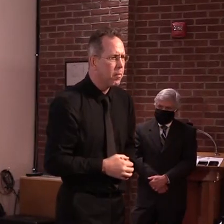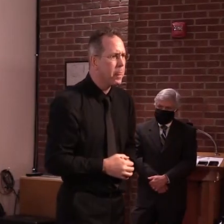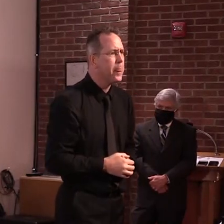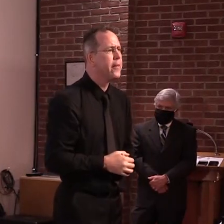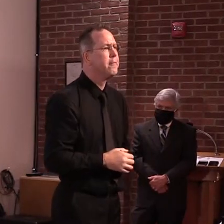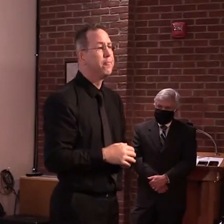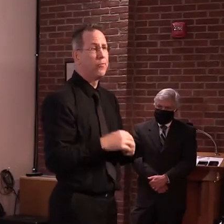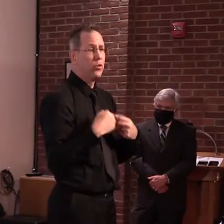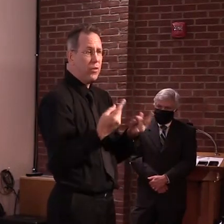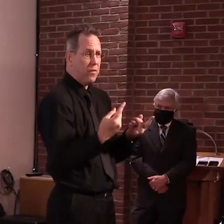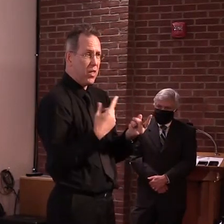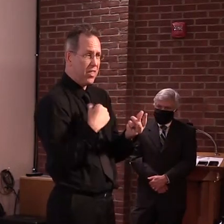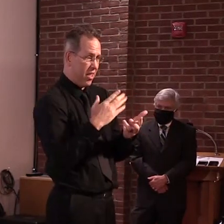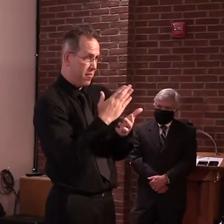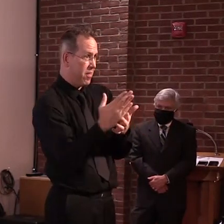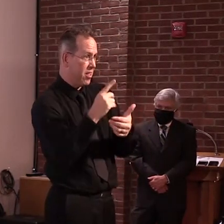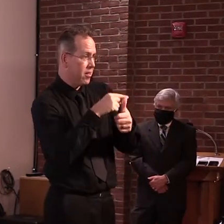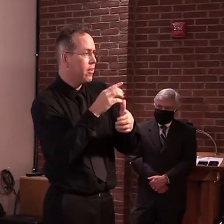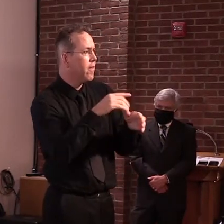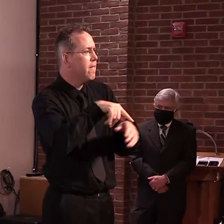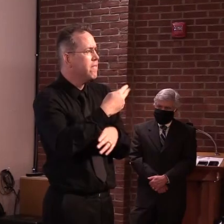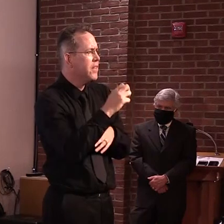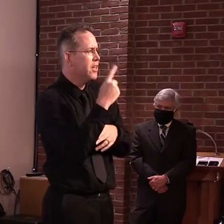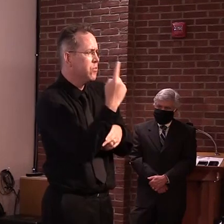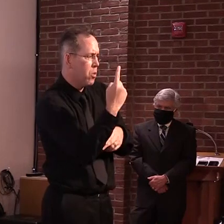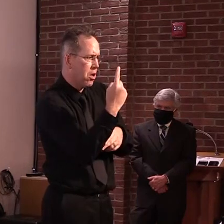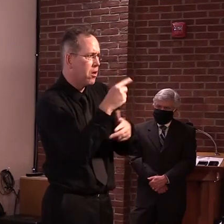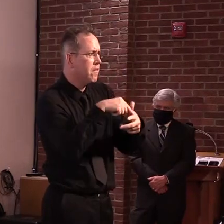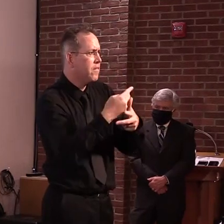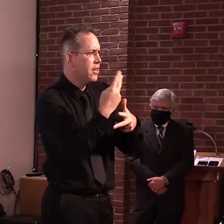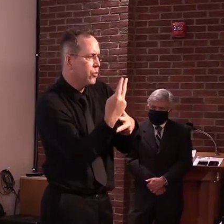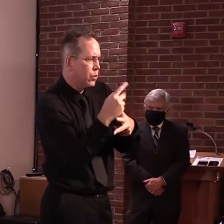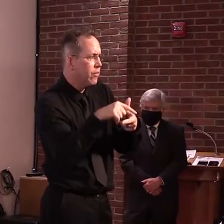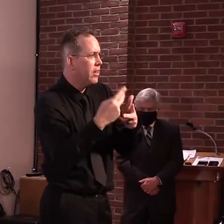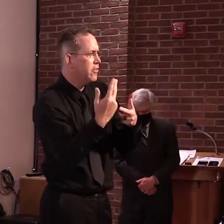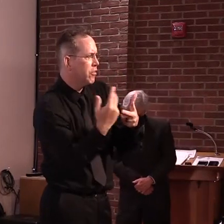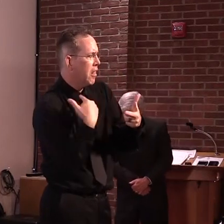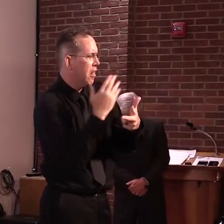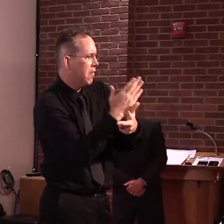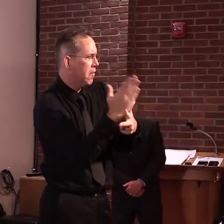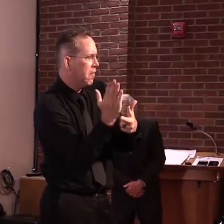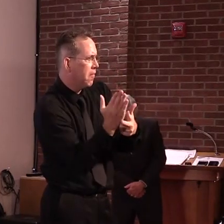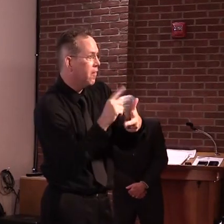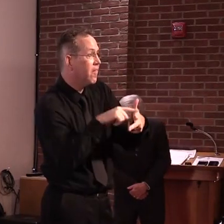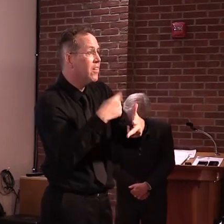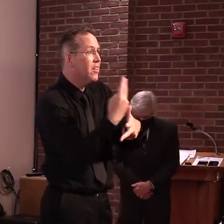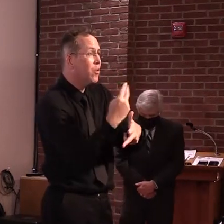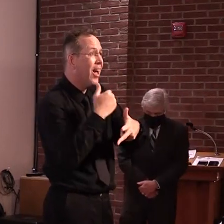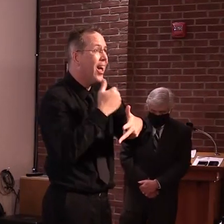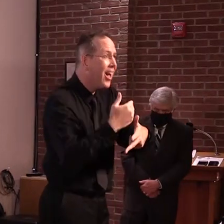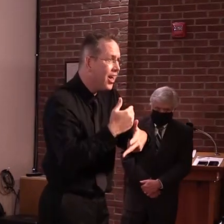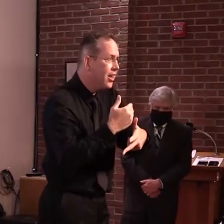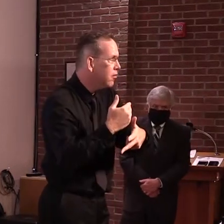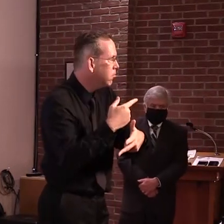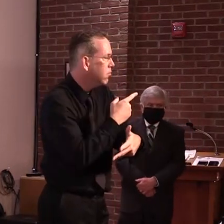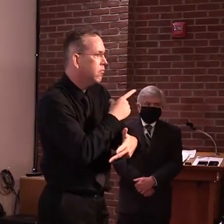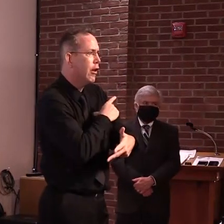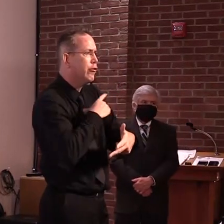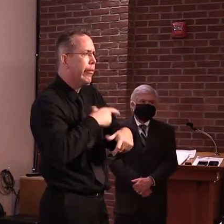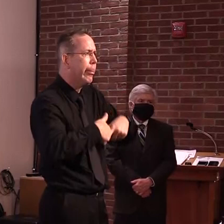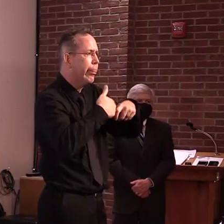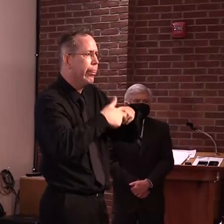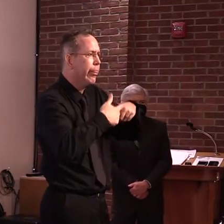of the phase money has reached Vermonters on the brink of collapse. The teams at ACCD and other agencies have